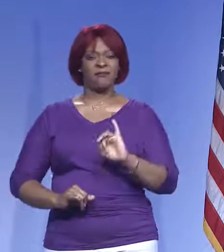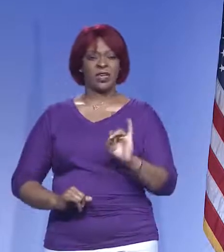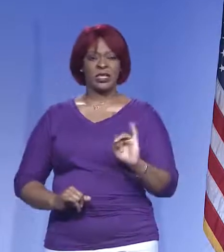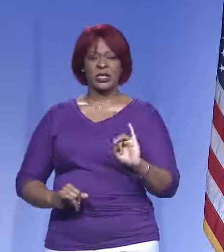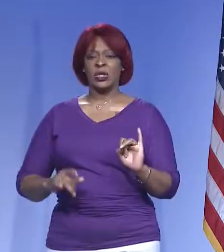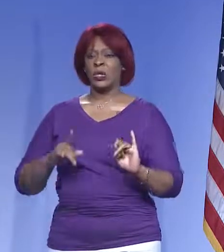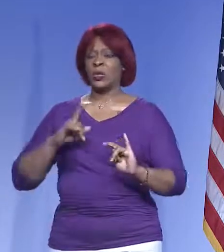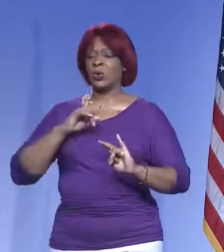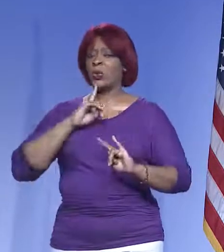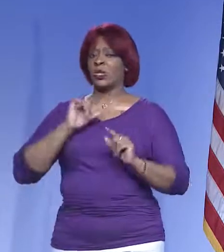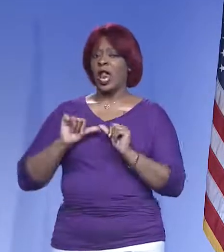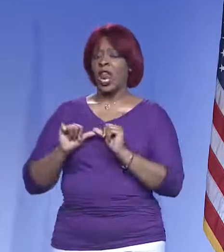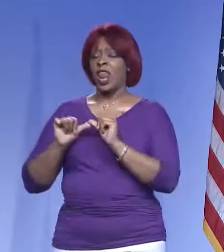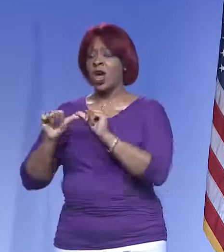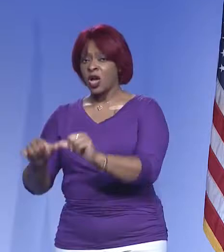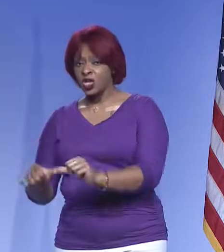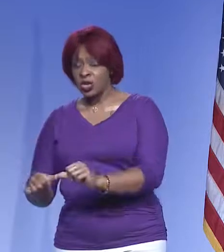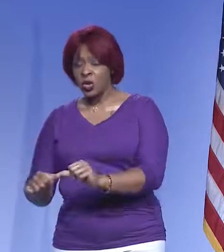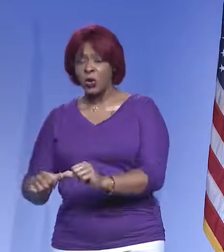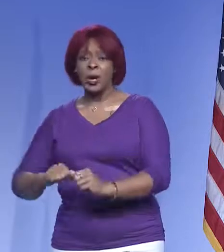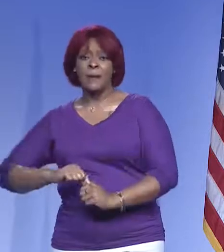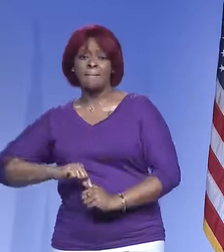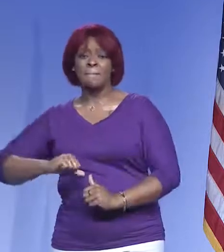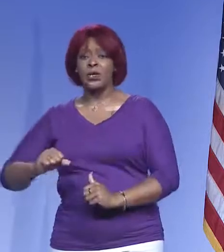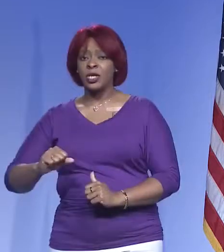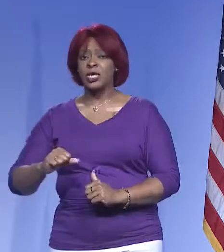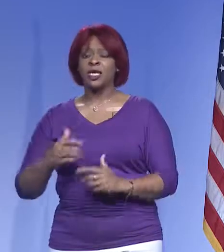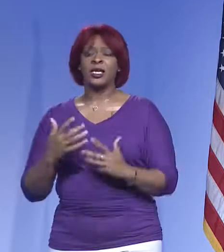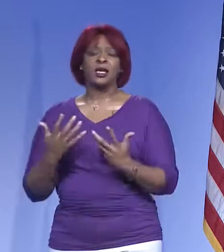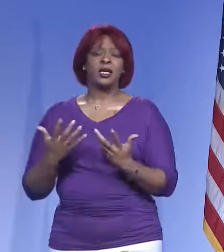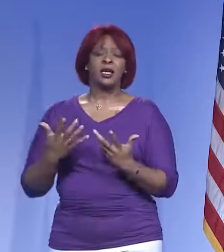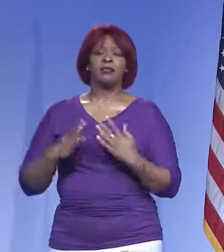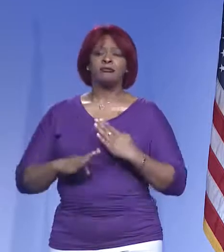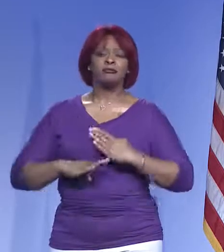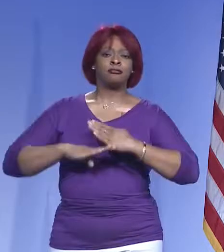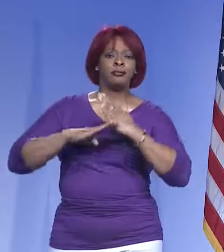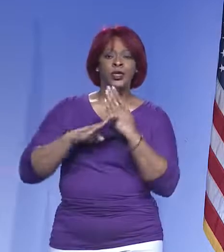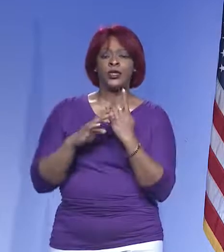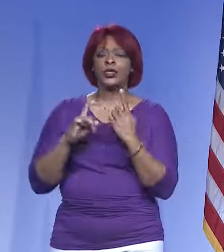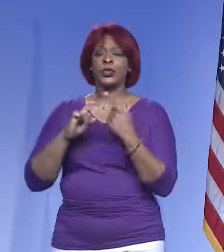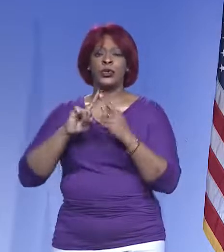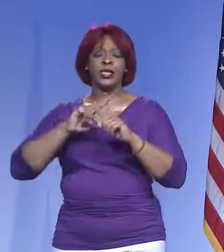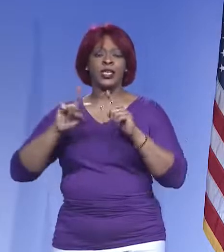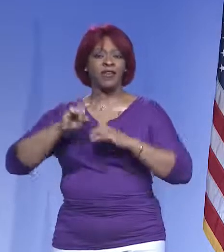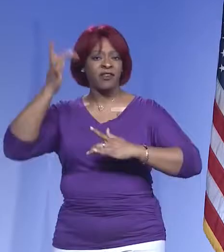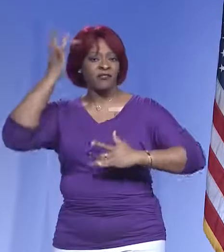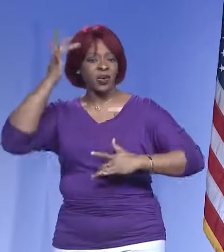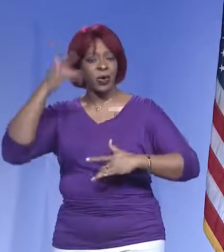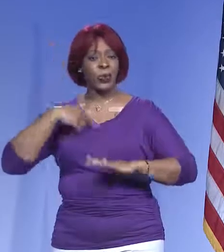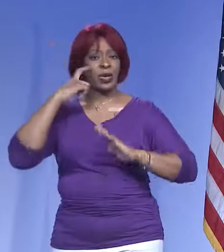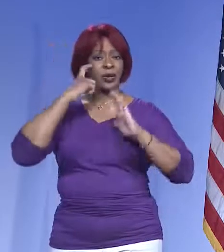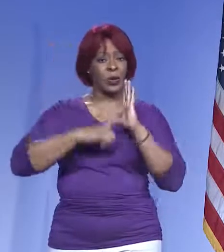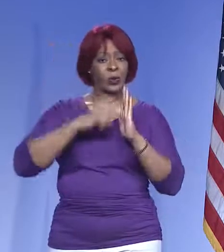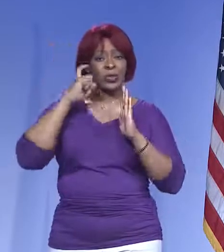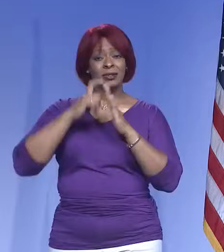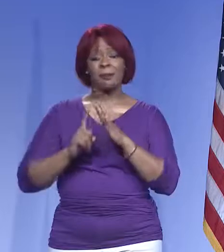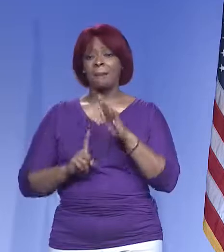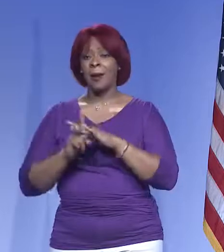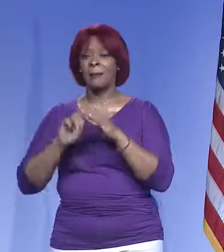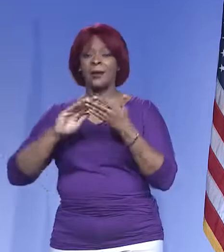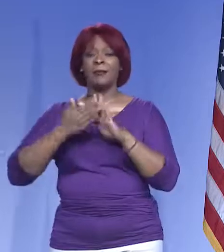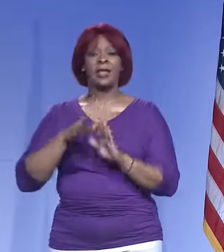related to long-term or immunity memory, as well as immunity to the different variants that we're seeing in the community, such